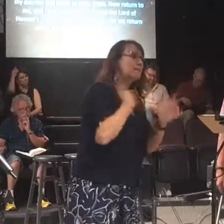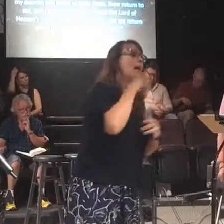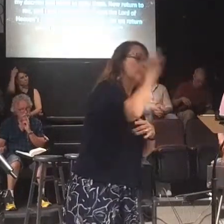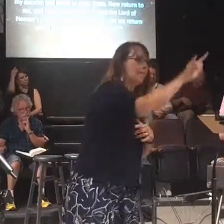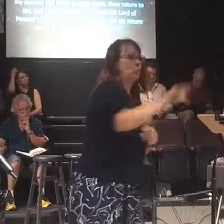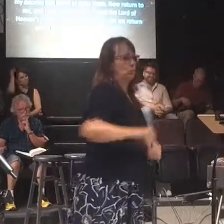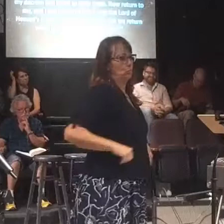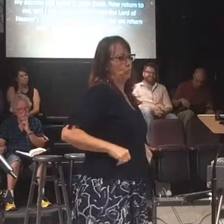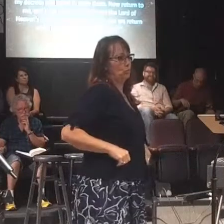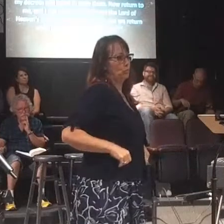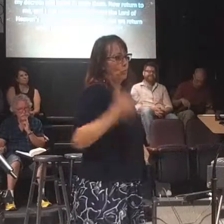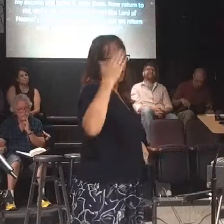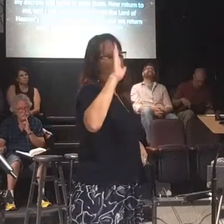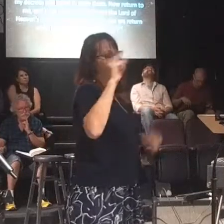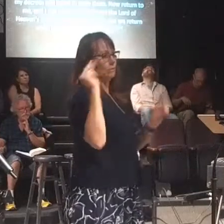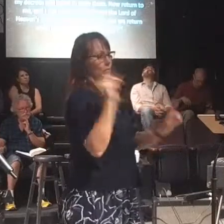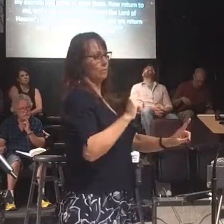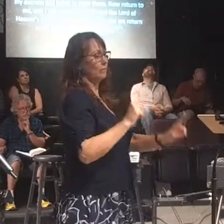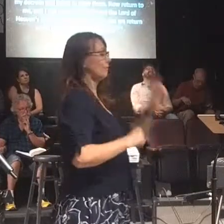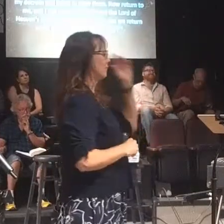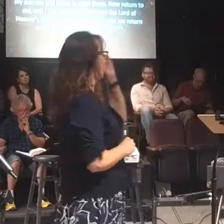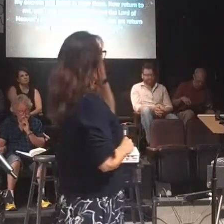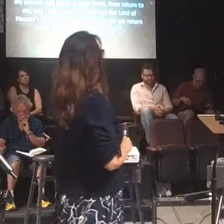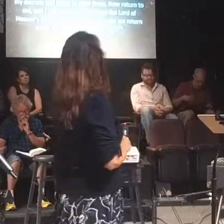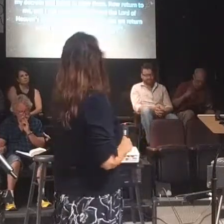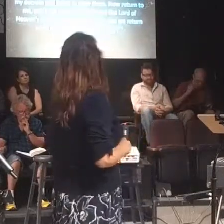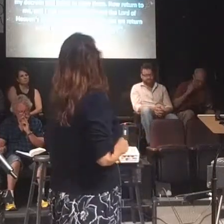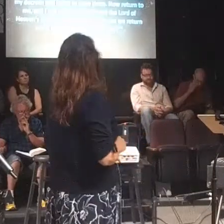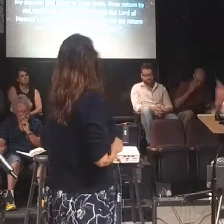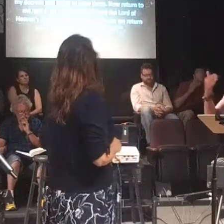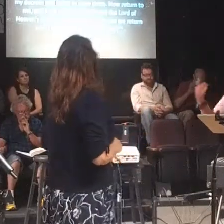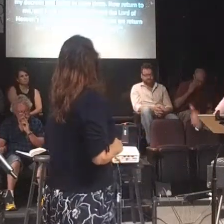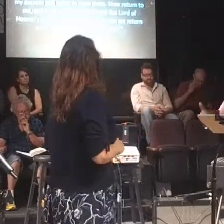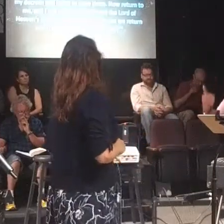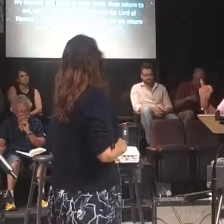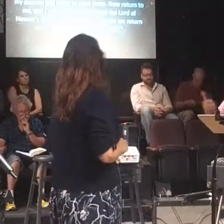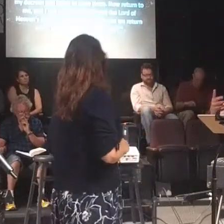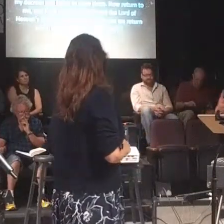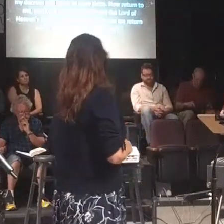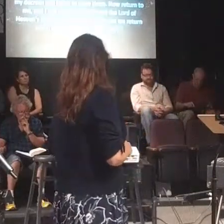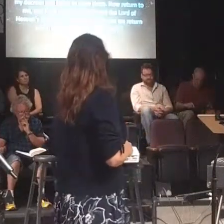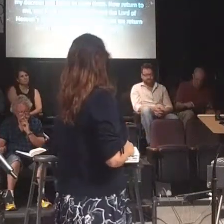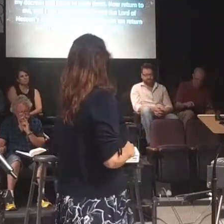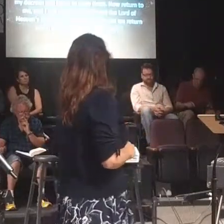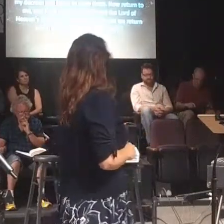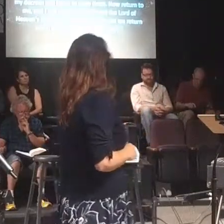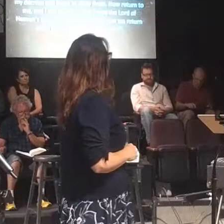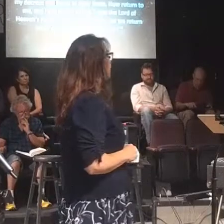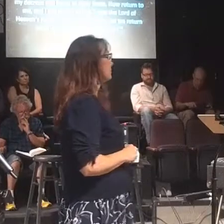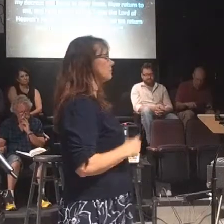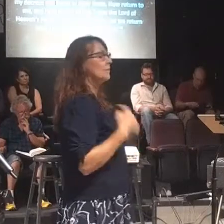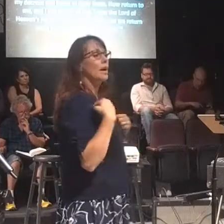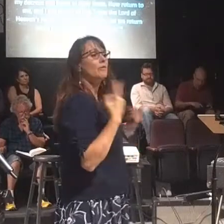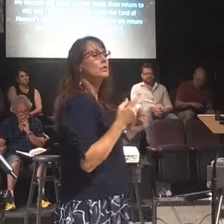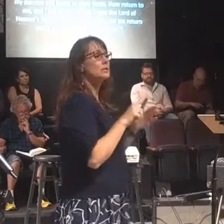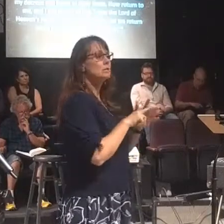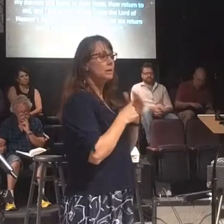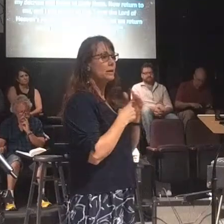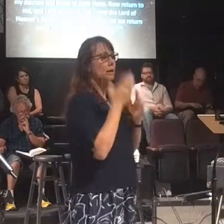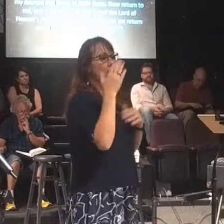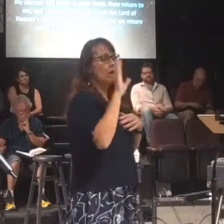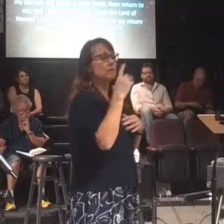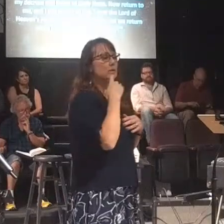Right? Ever since the days of your ancestors, you have scorned my decrees and failed to obey them. Ever since the very beginning, you have